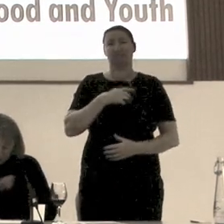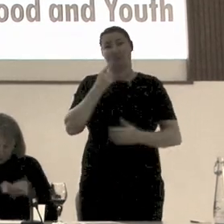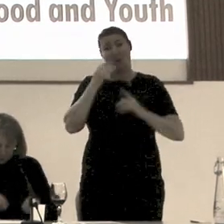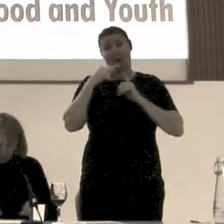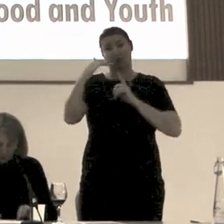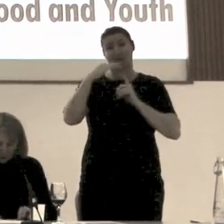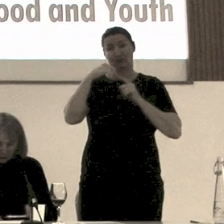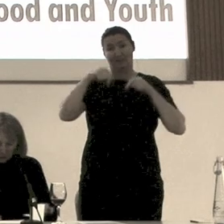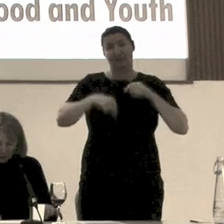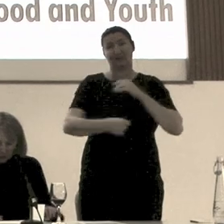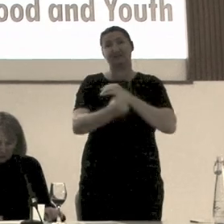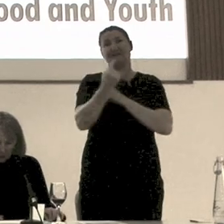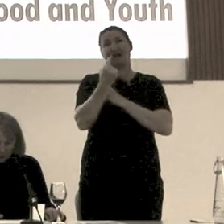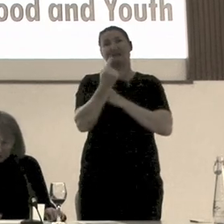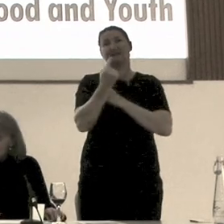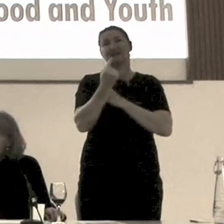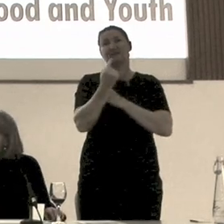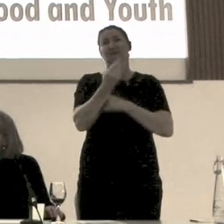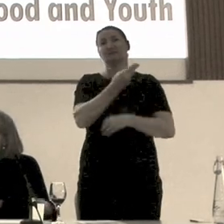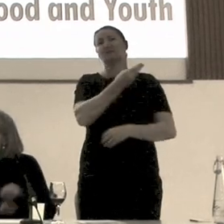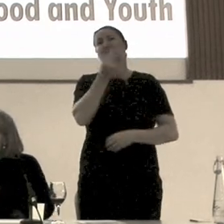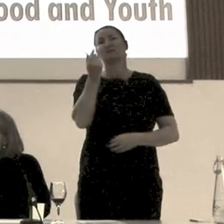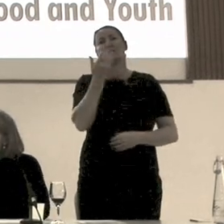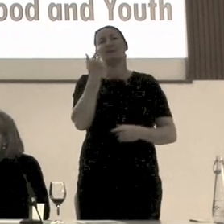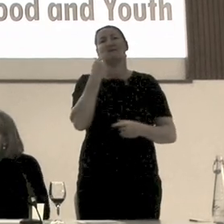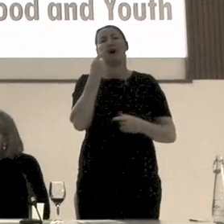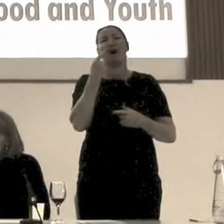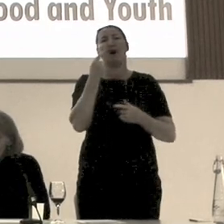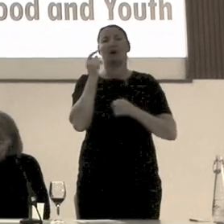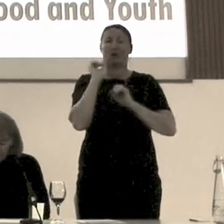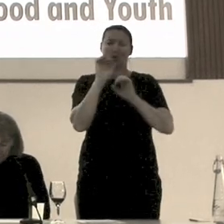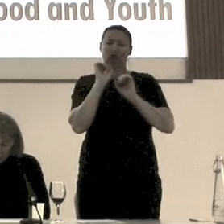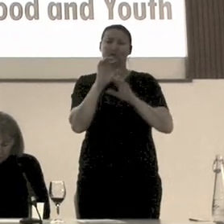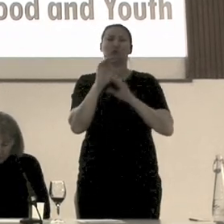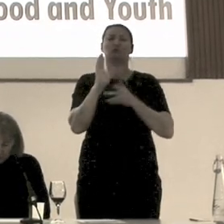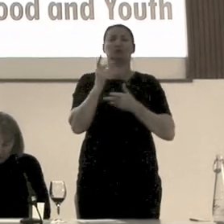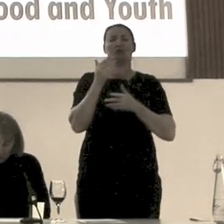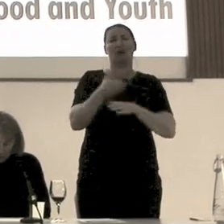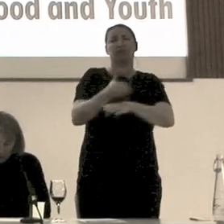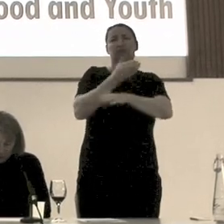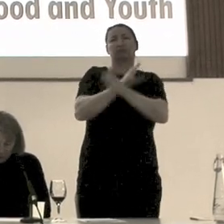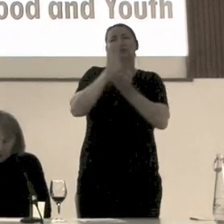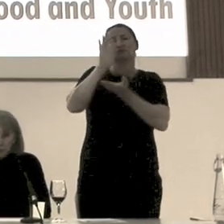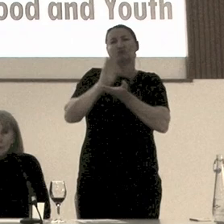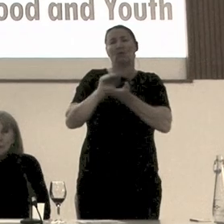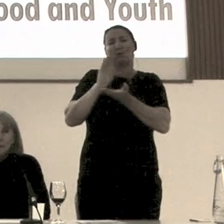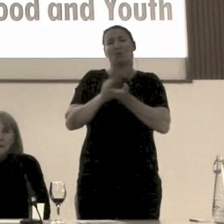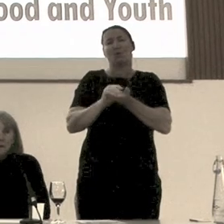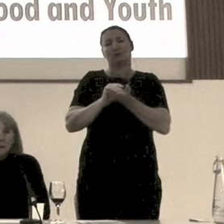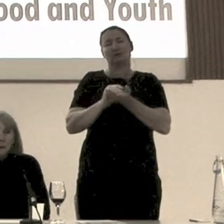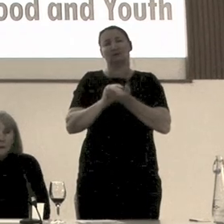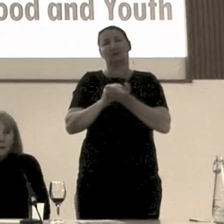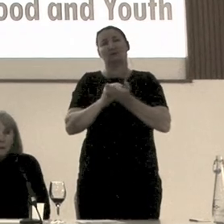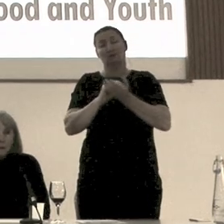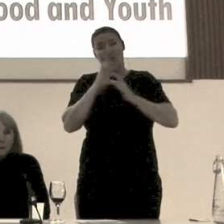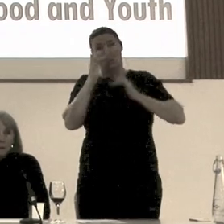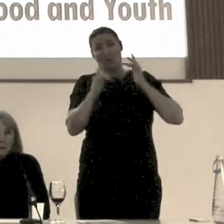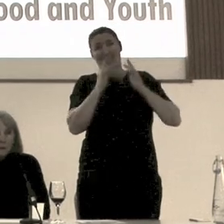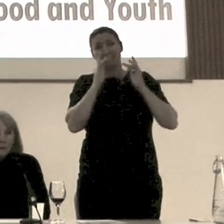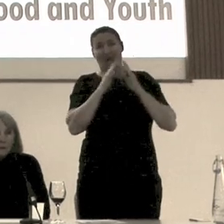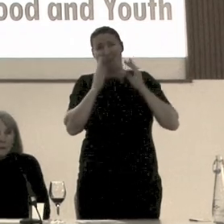and a number of our contributors are pre-recorded and a film will be captioned on the website